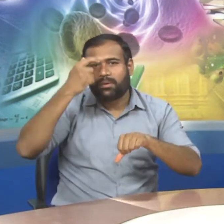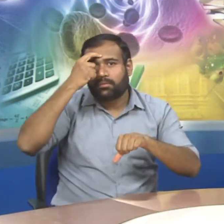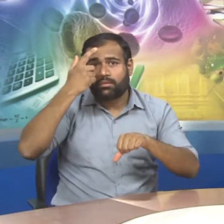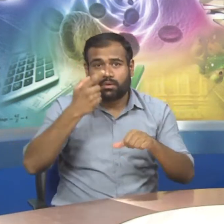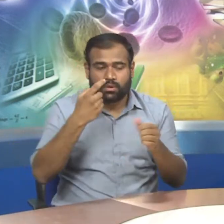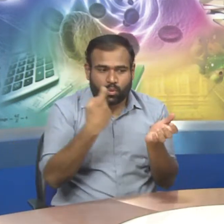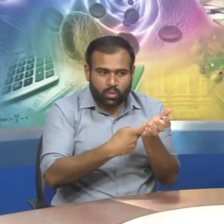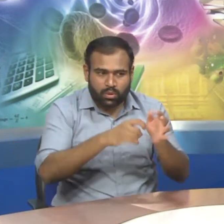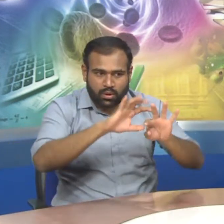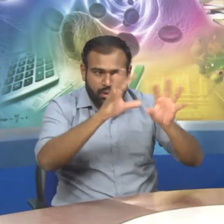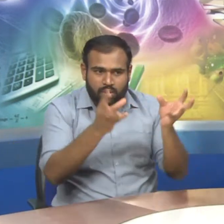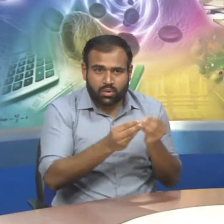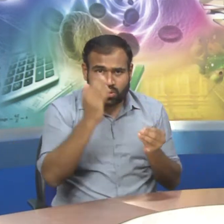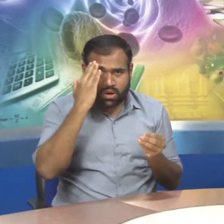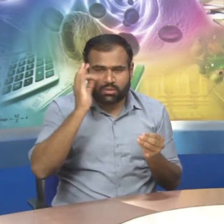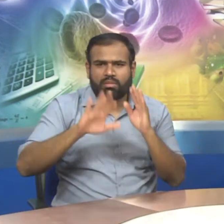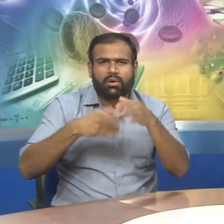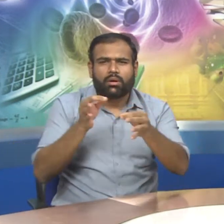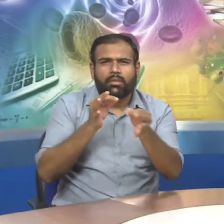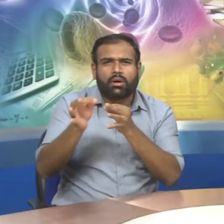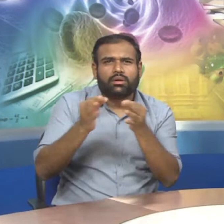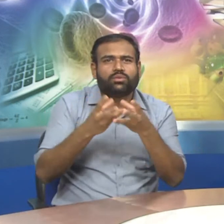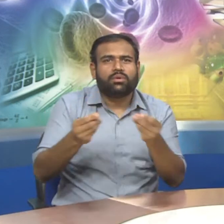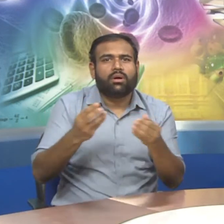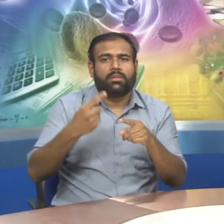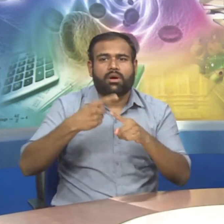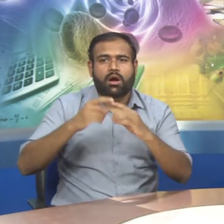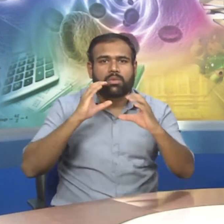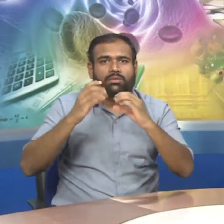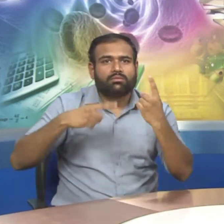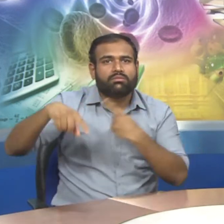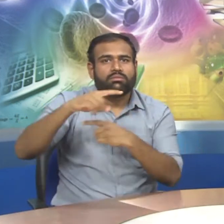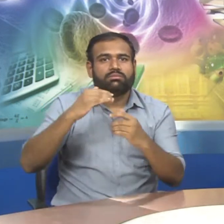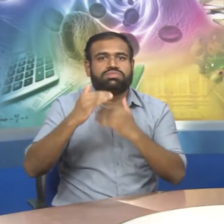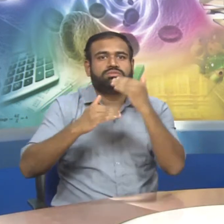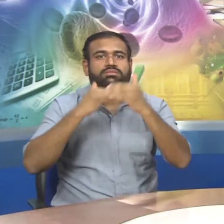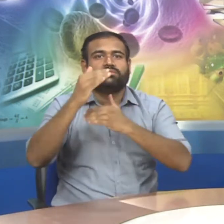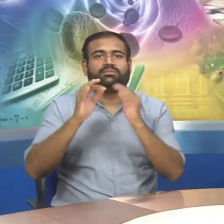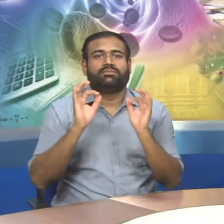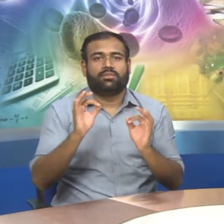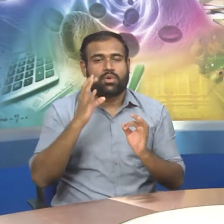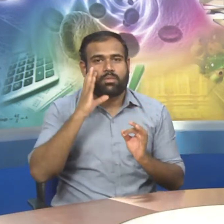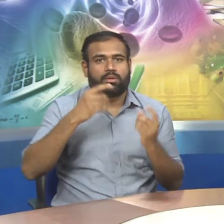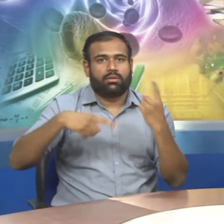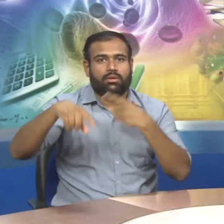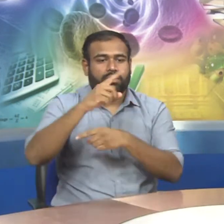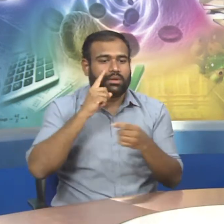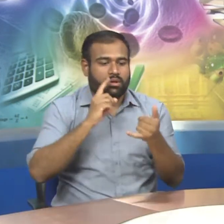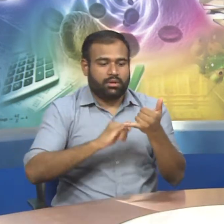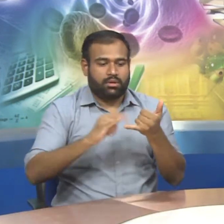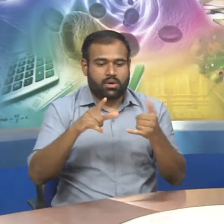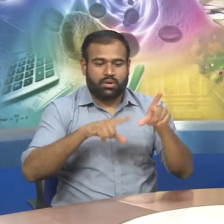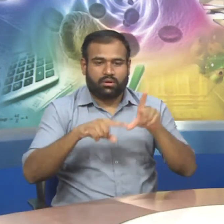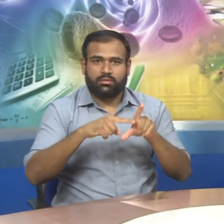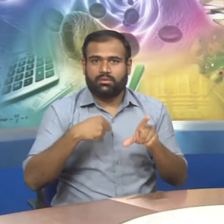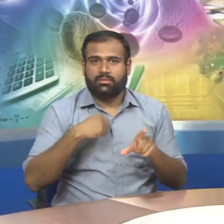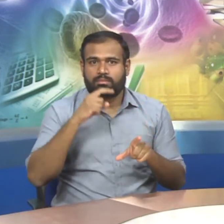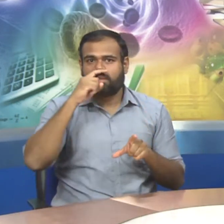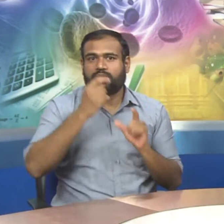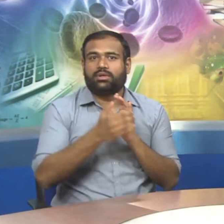in a smooth way. So remembering all those rules will become easy for you when you try to converse